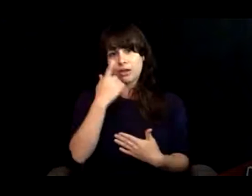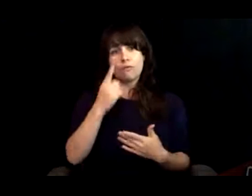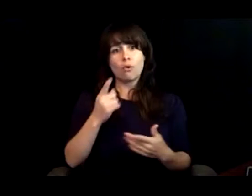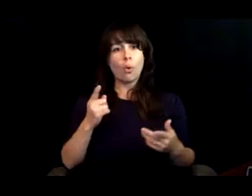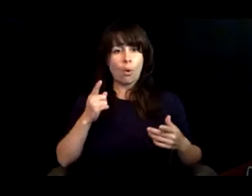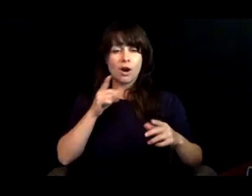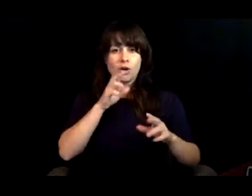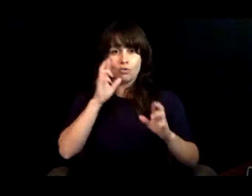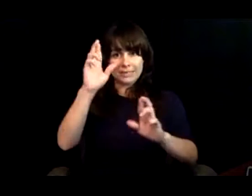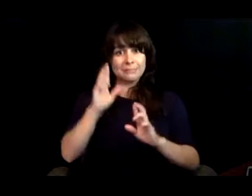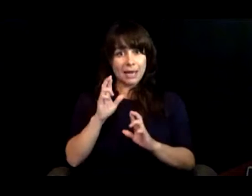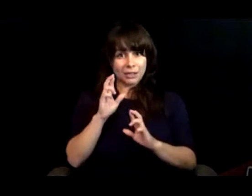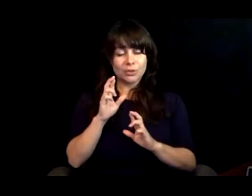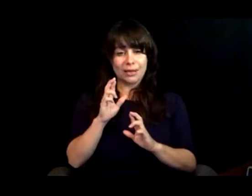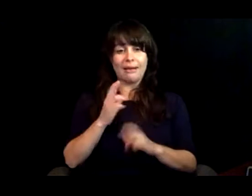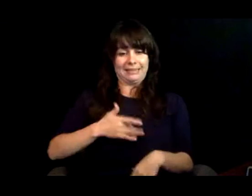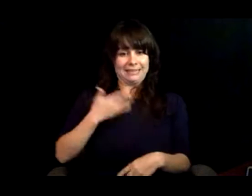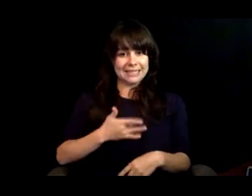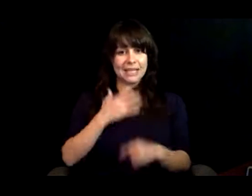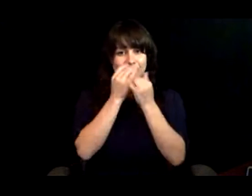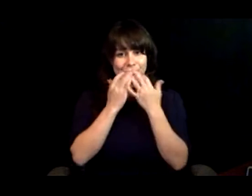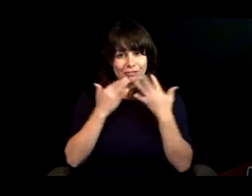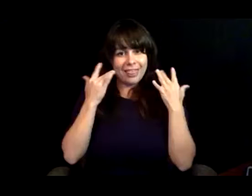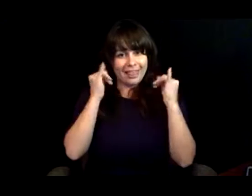for respecting the sensory-friendly instructions.